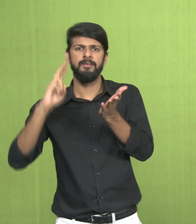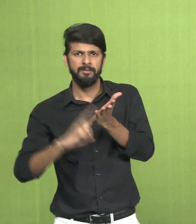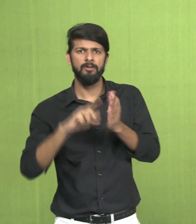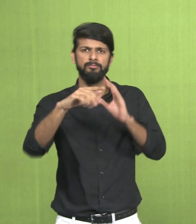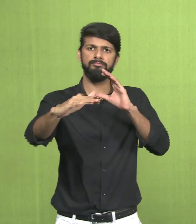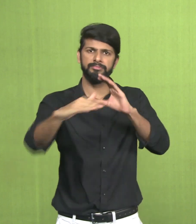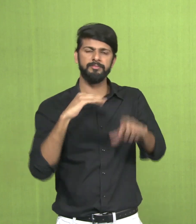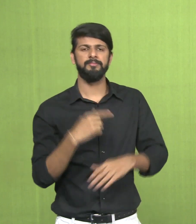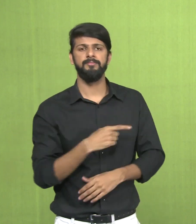signlanguage@nios.ac.in.